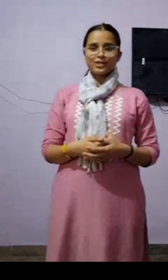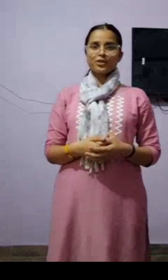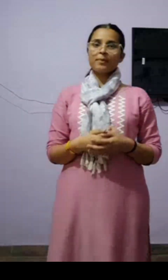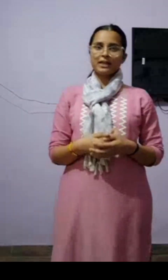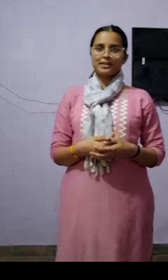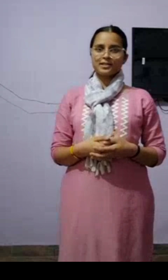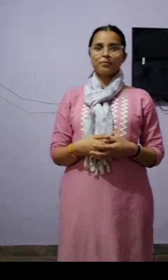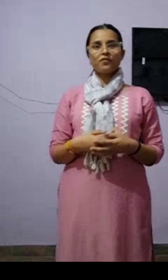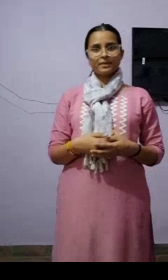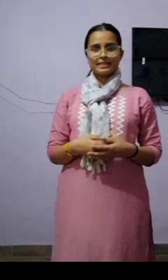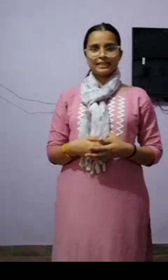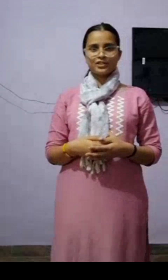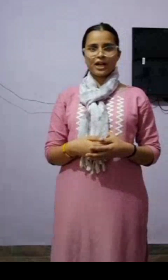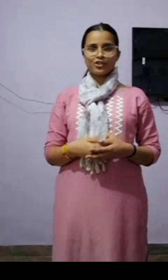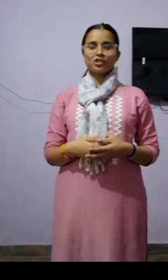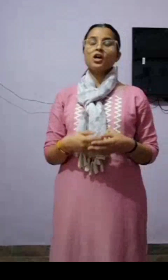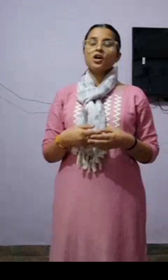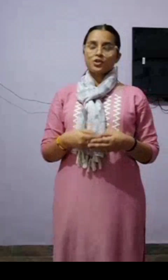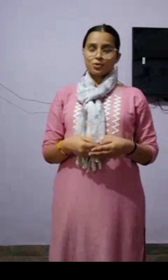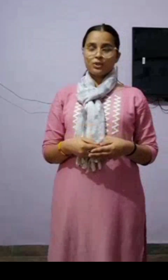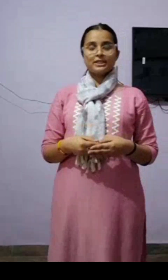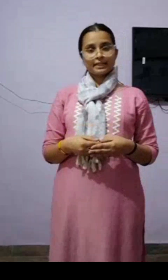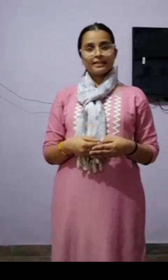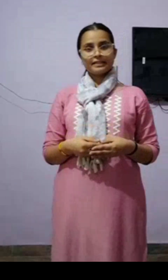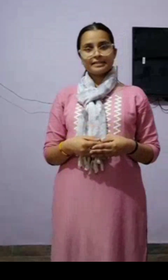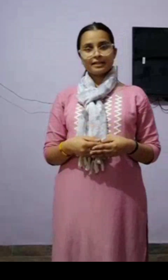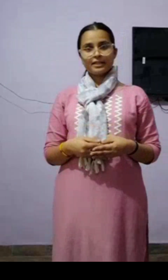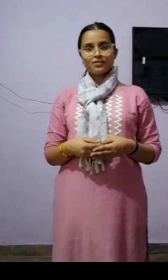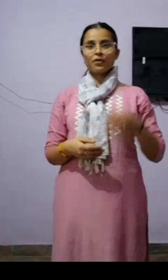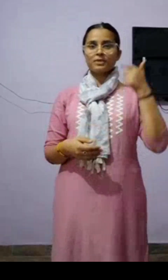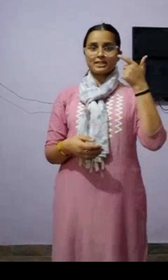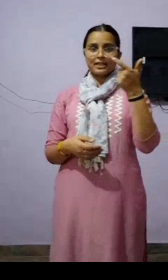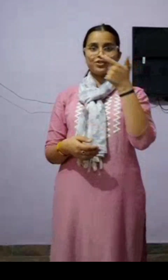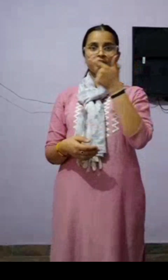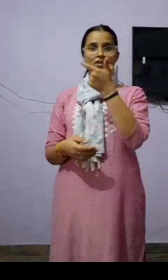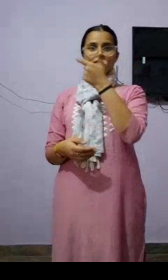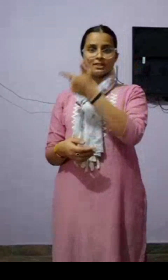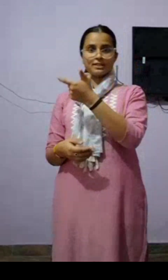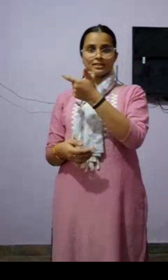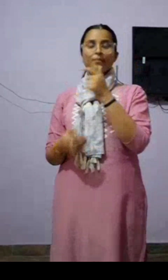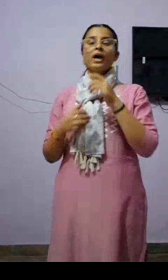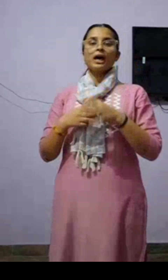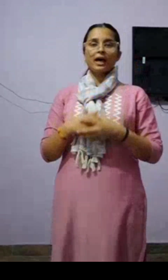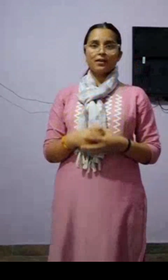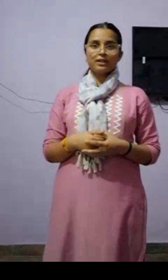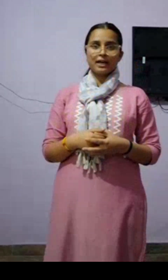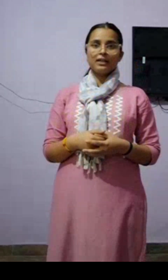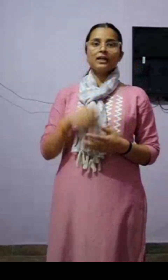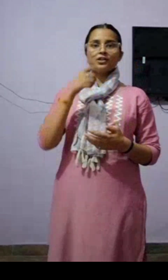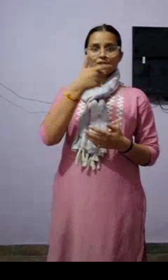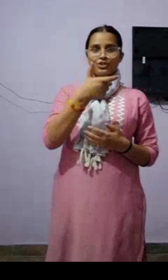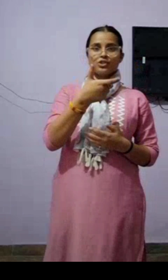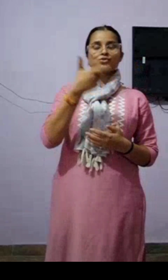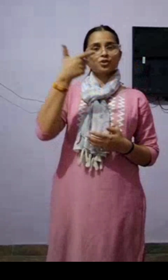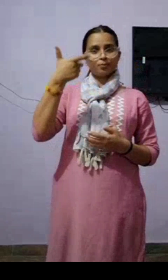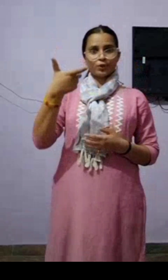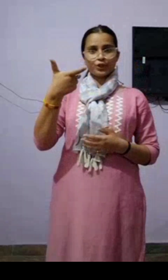to the mechanism of muscle contraction. So the signal is released from the central nervous system and then it reaches to the motor